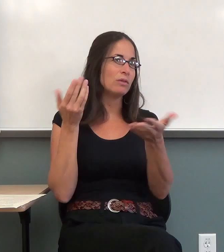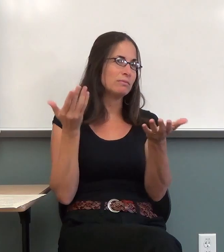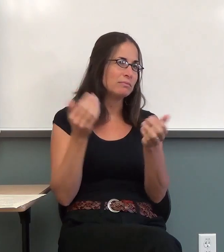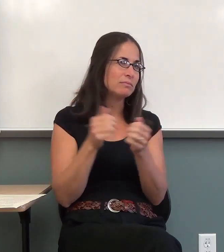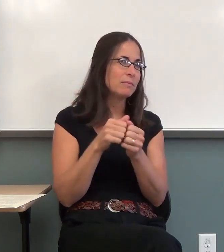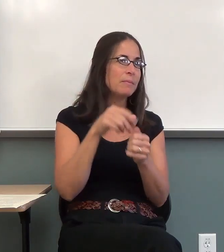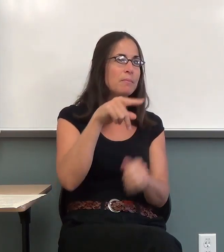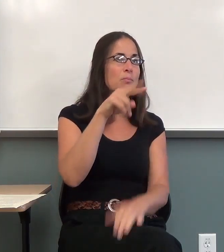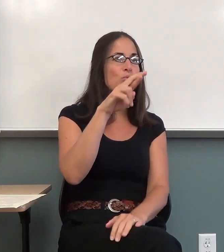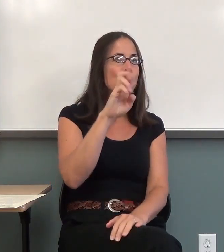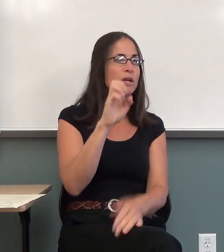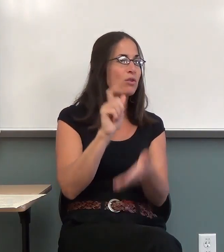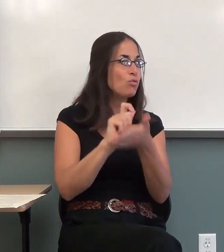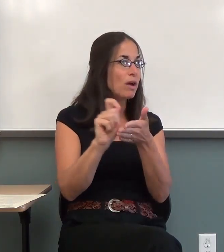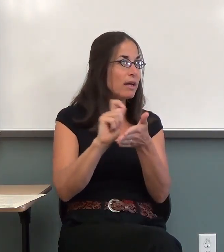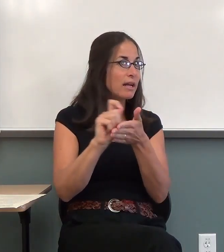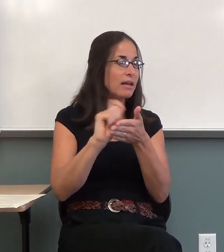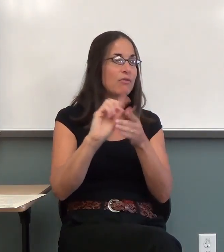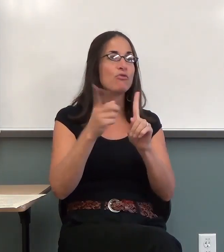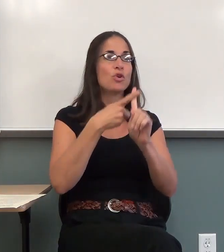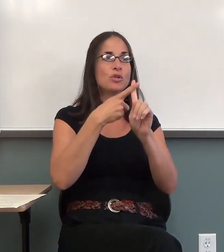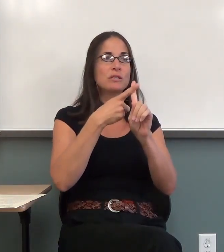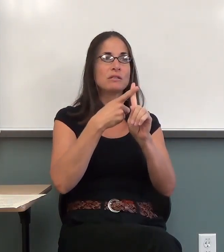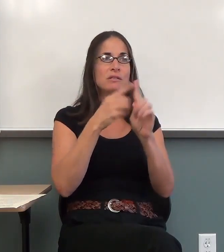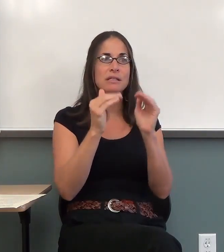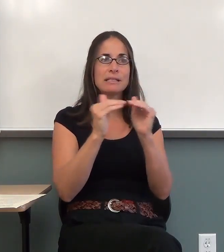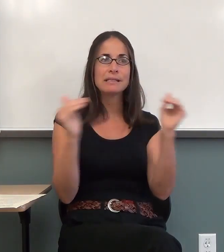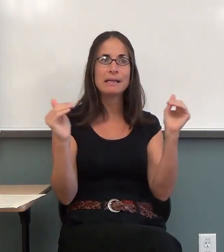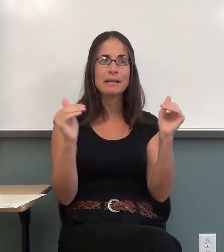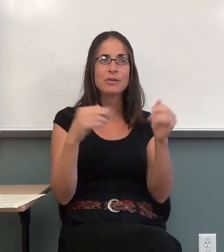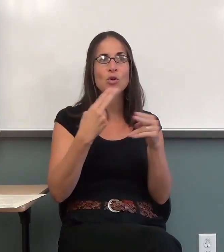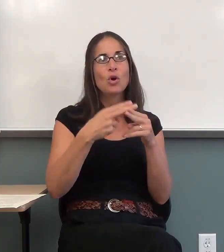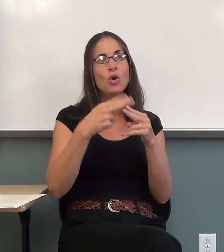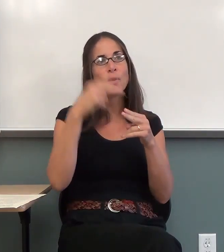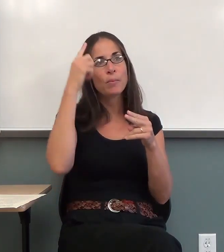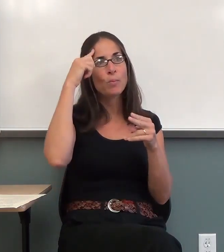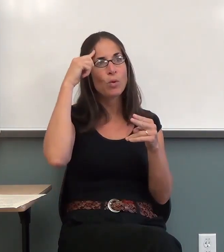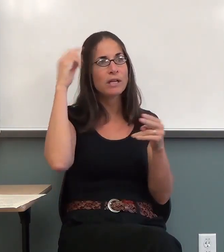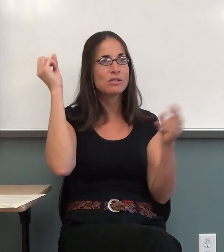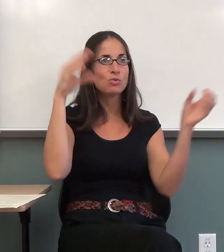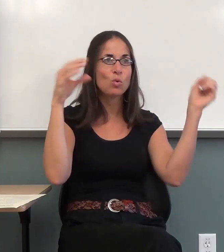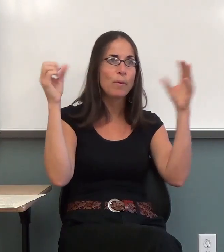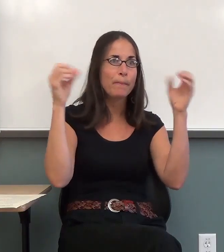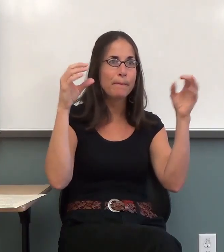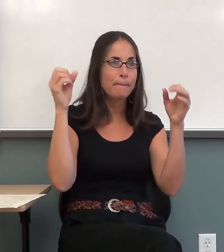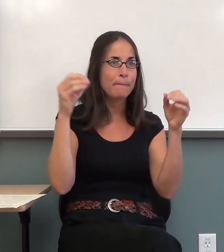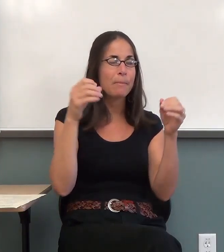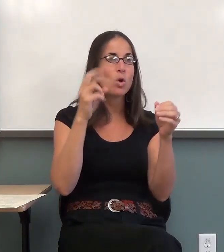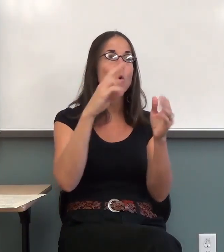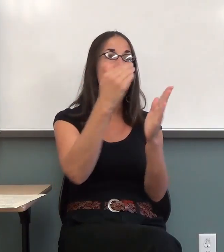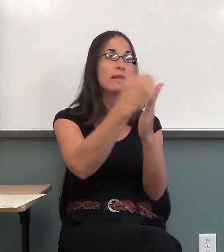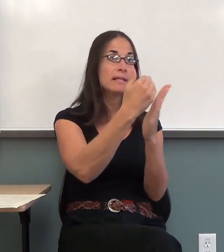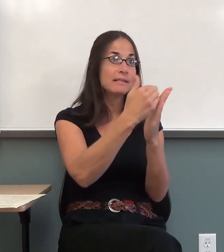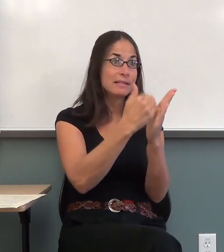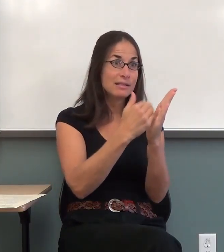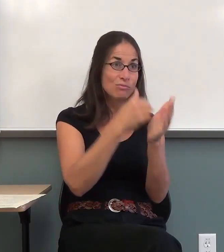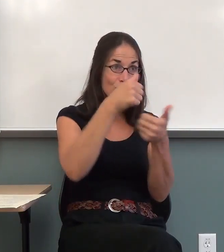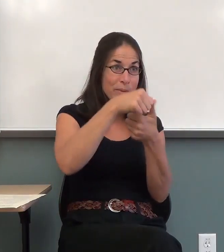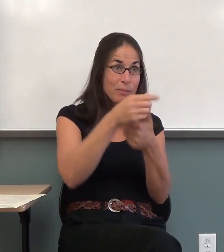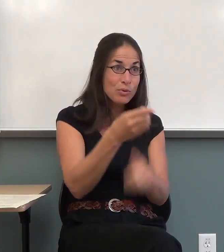one that we decided we'd do first, was called brainstorming or listing. You remember this?